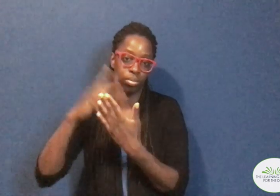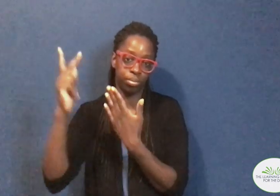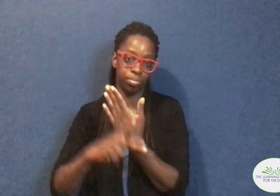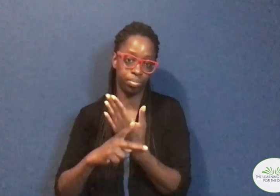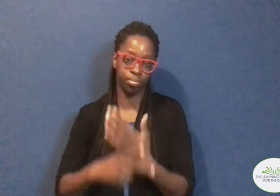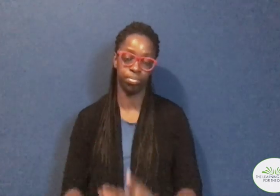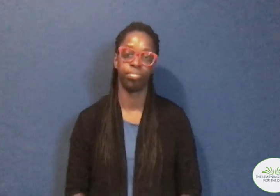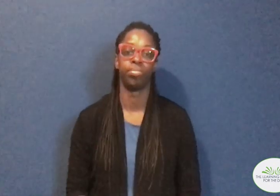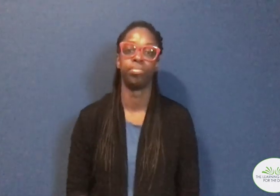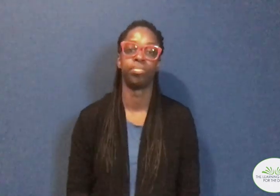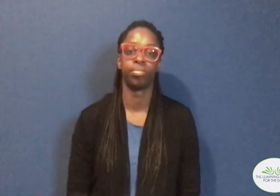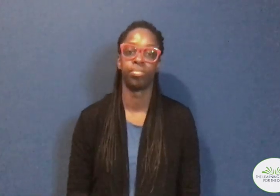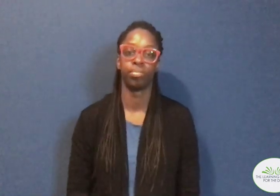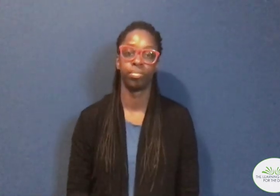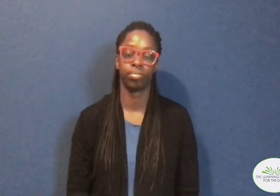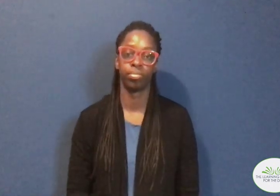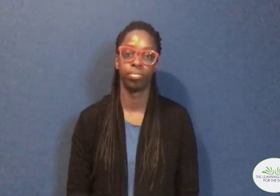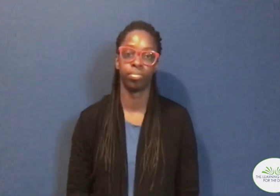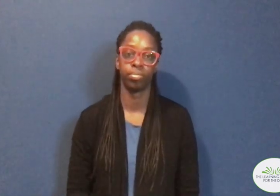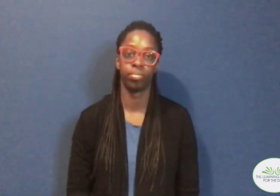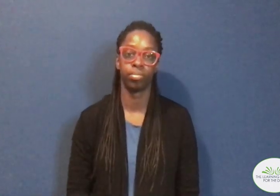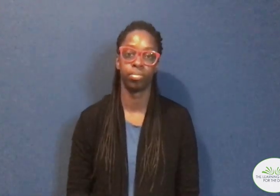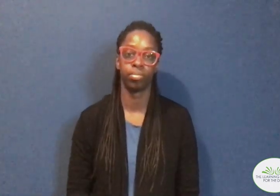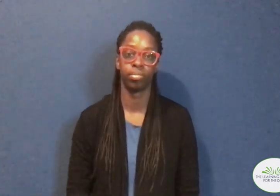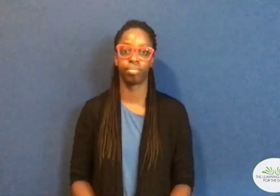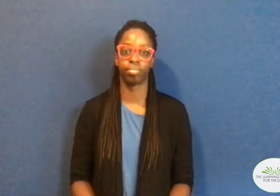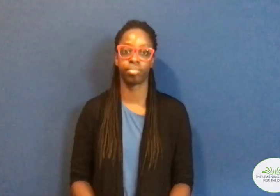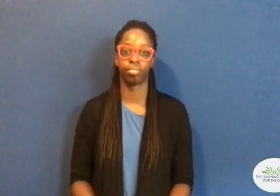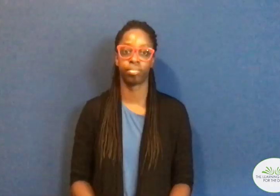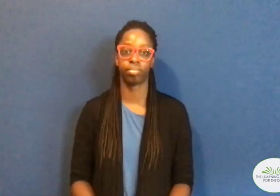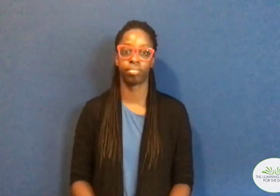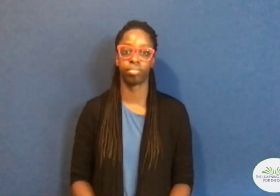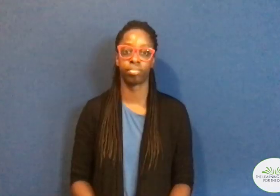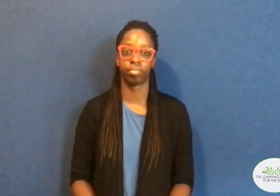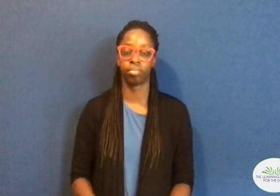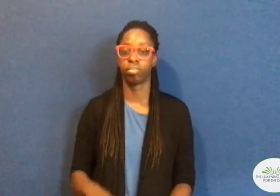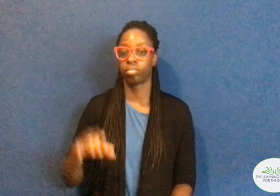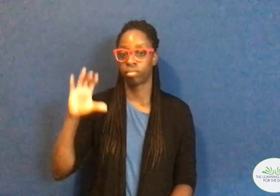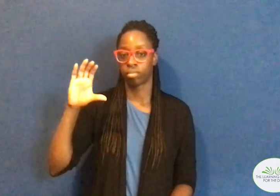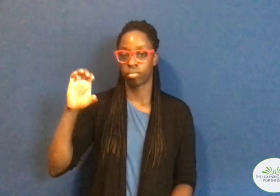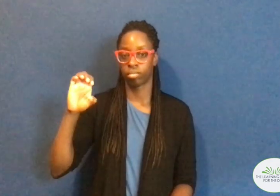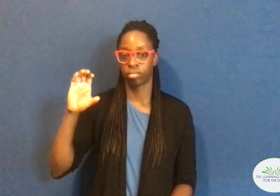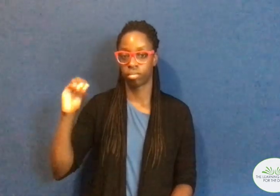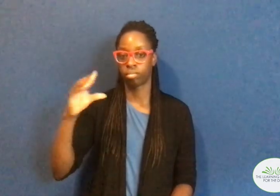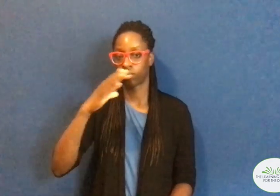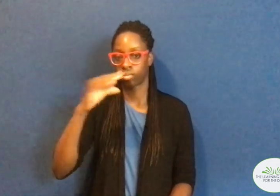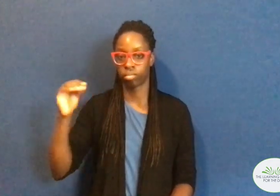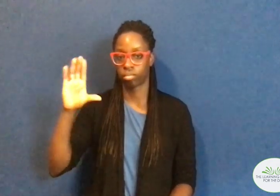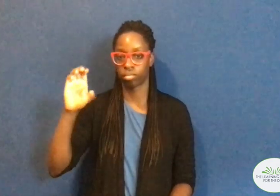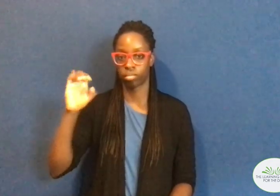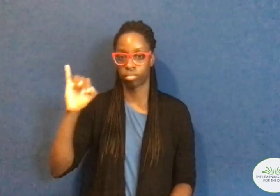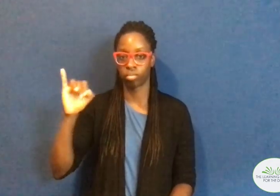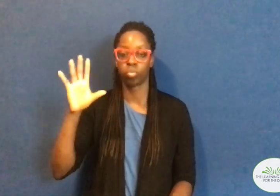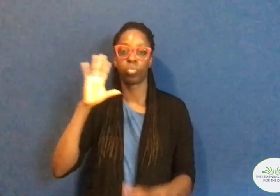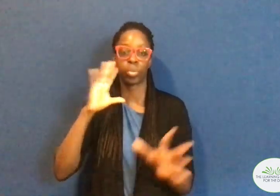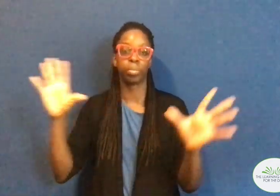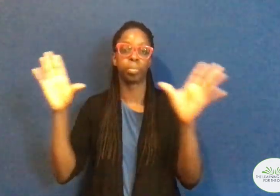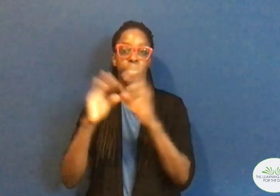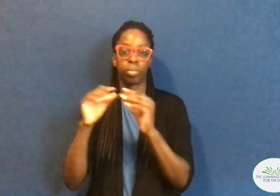The CEIO and CEO will meet regularly in an open meeting with staff members who identify as a person of color to